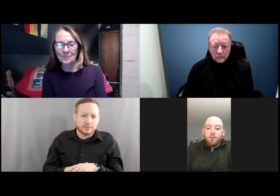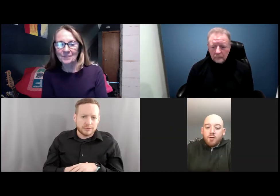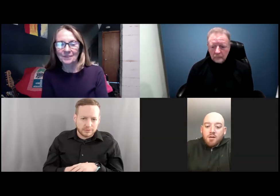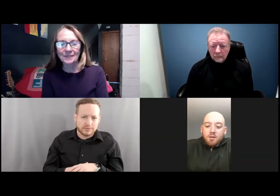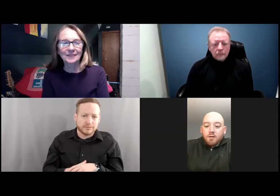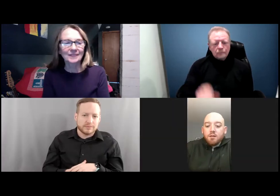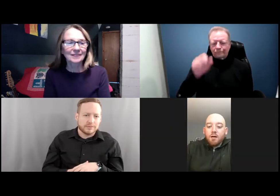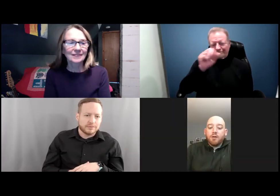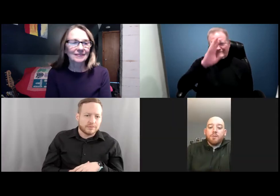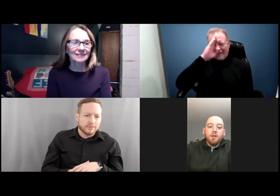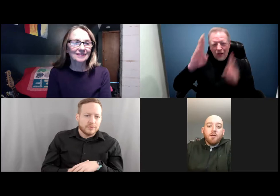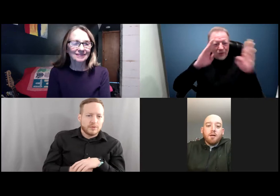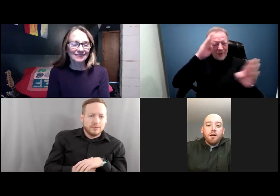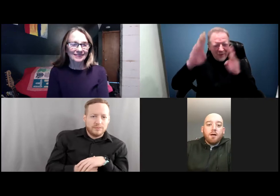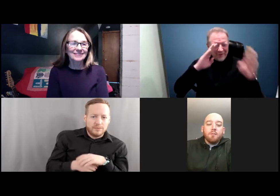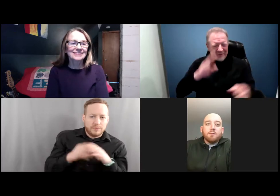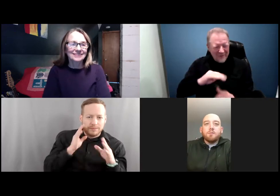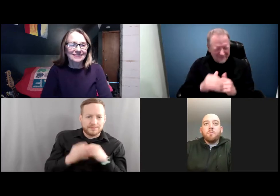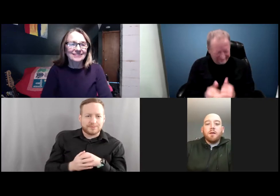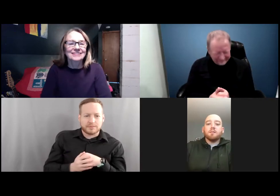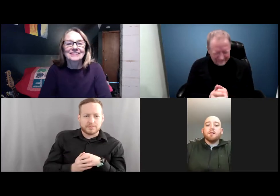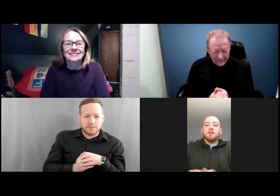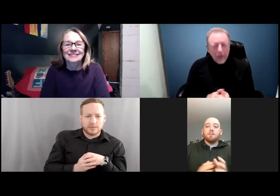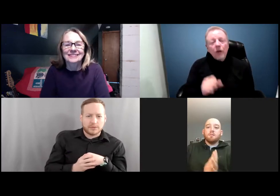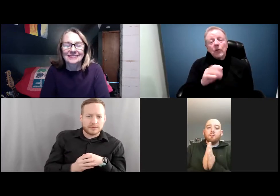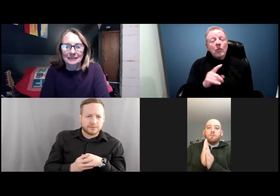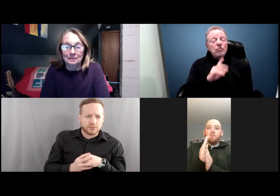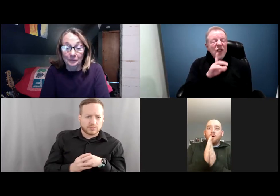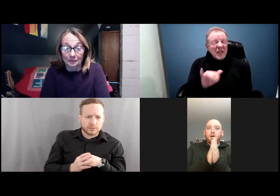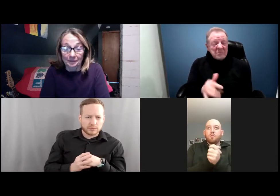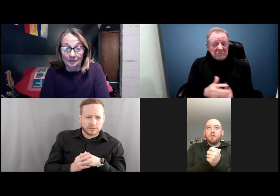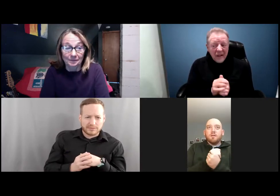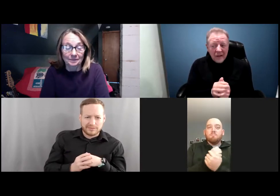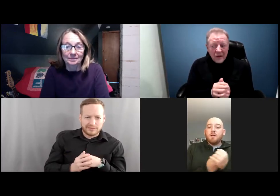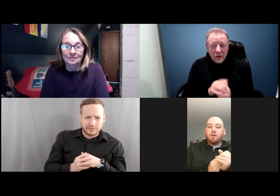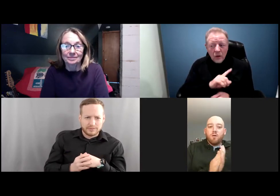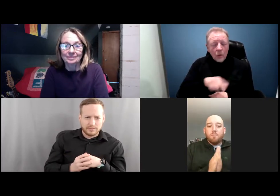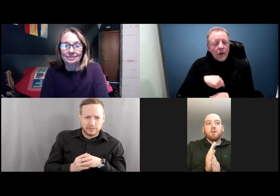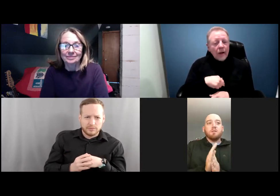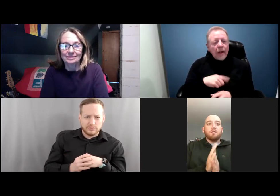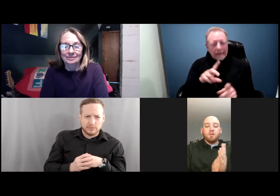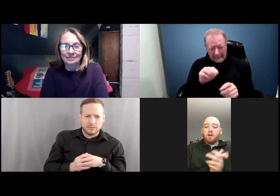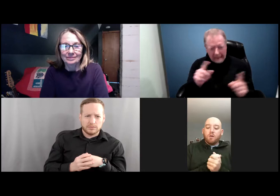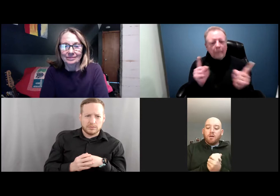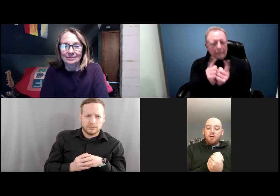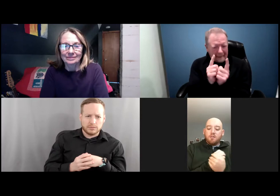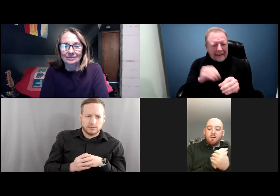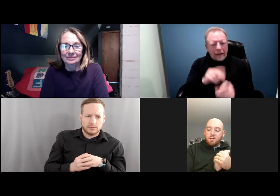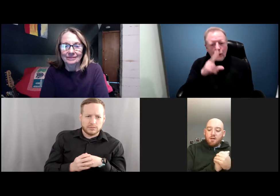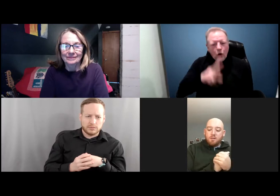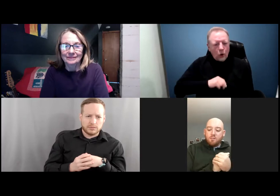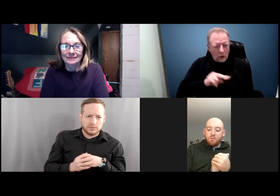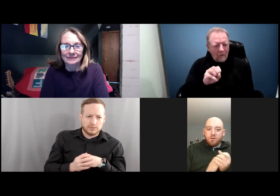Hey everyone, how are you? So basically, we didn't meet in November. There was a lot going on,